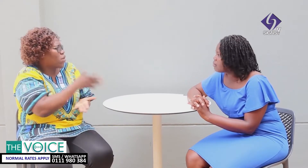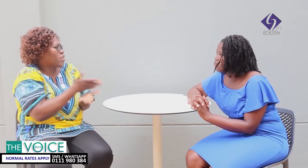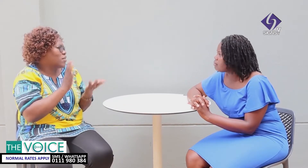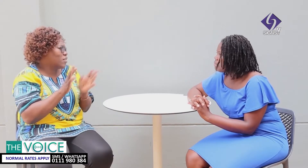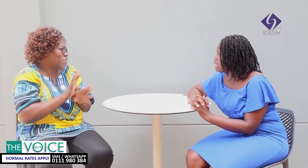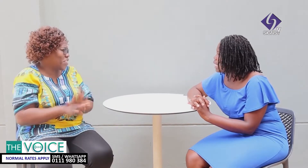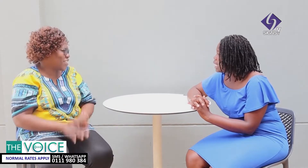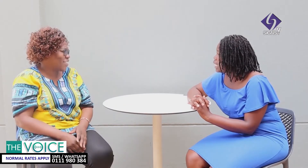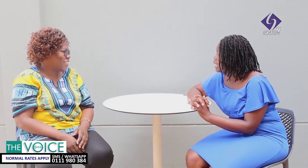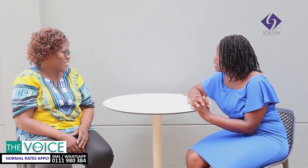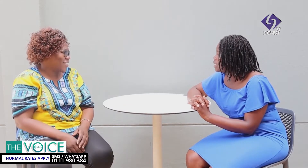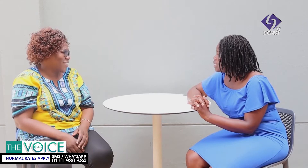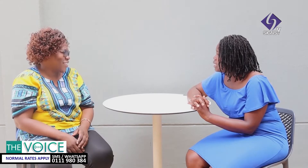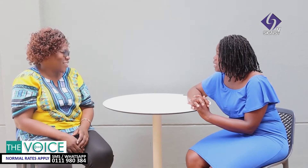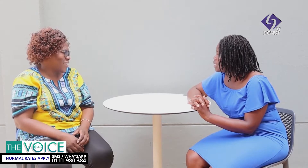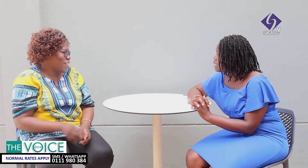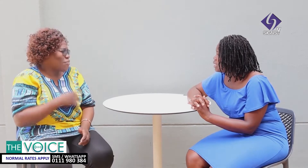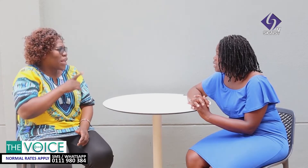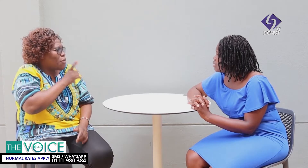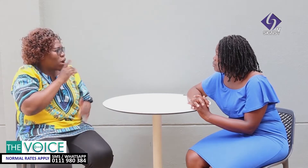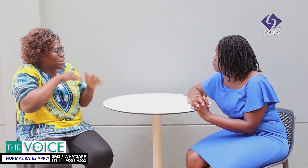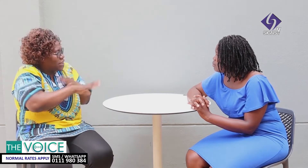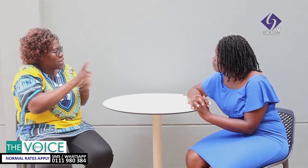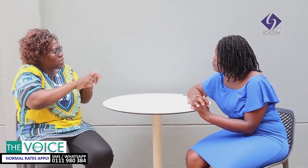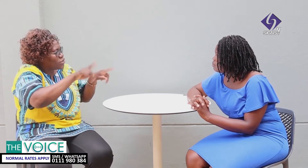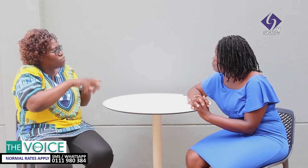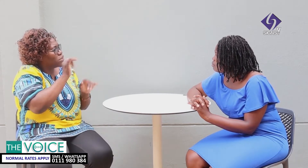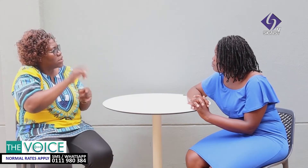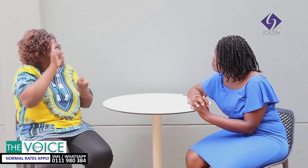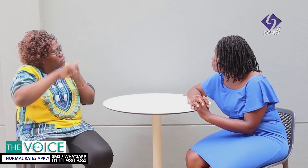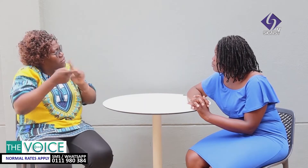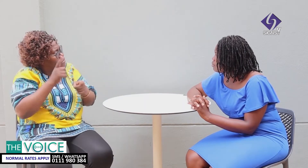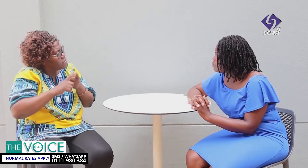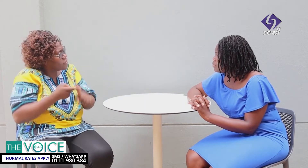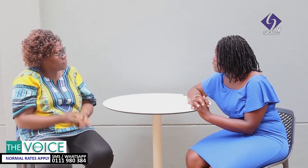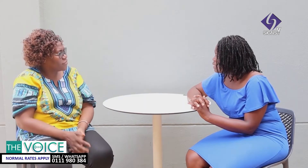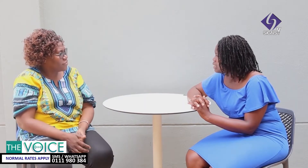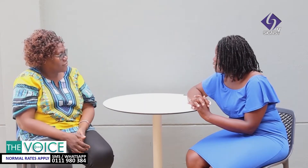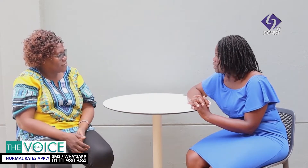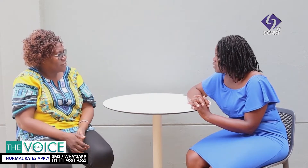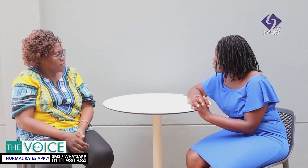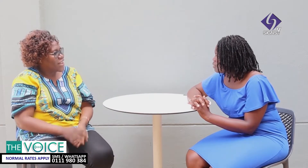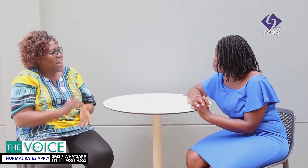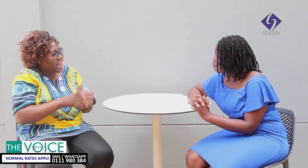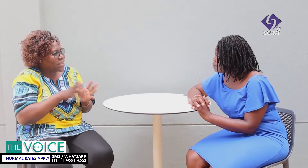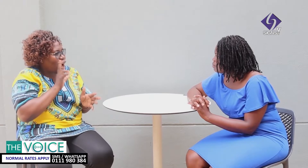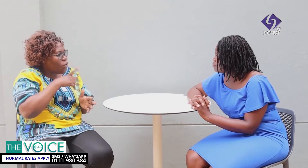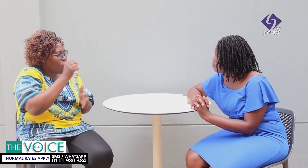felt I really needed to move to Jericho. Later, I decided to leave and go live. I decided to go and live with